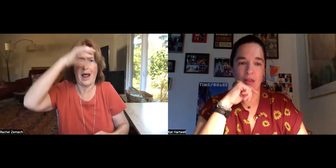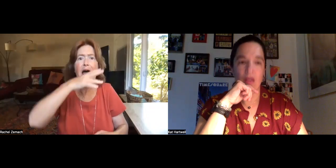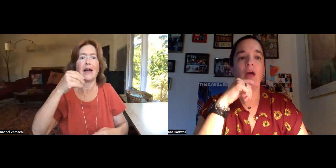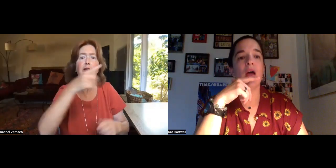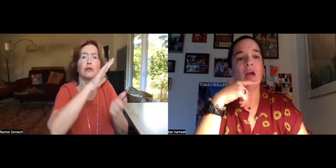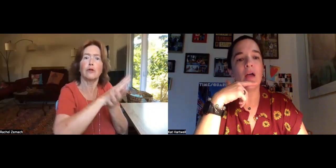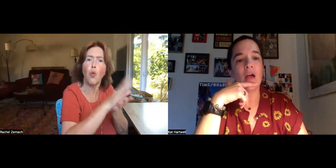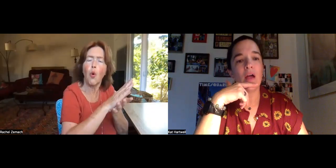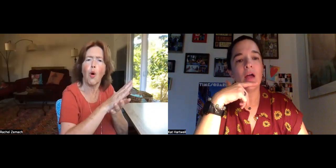And school.